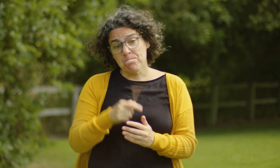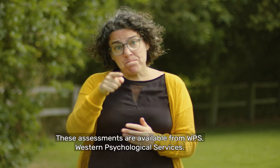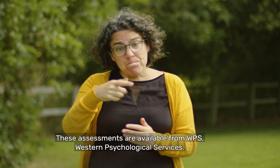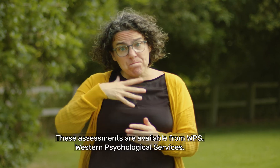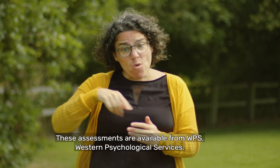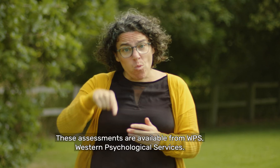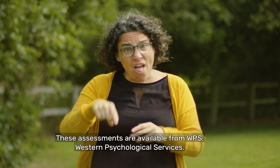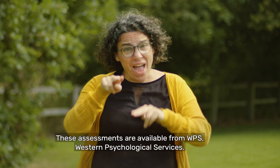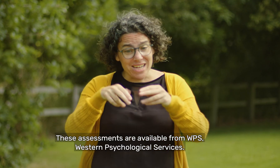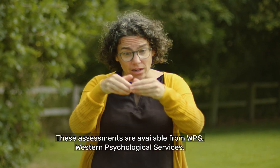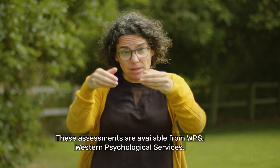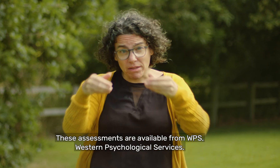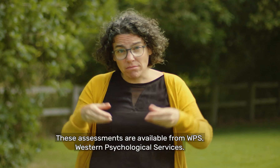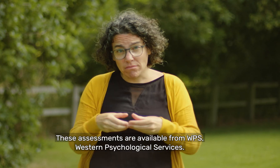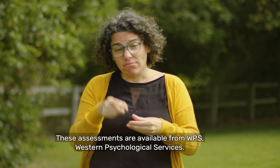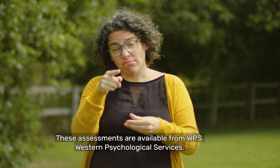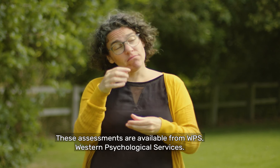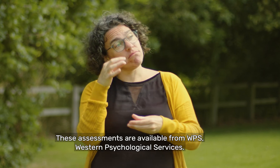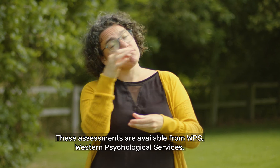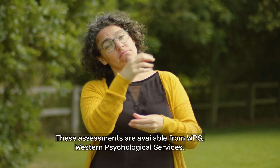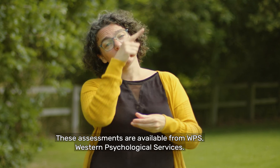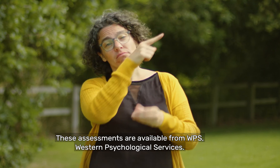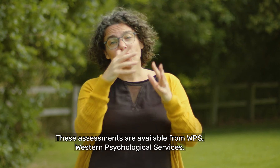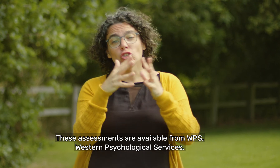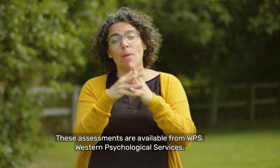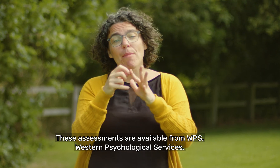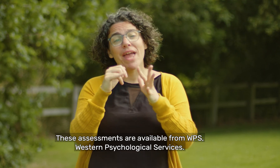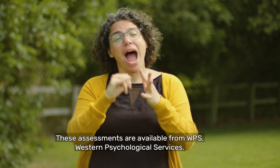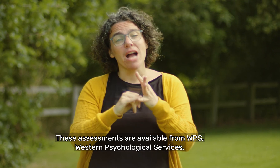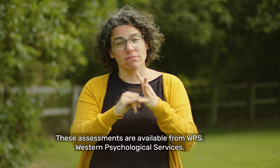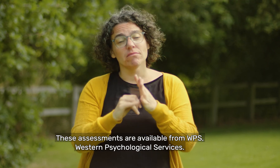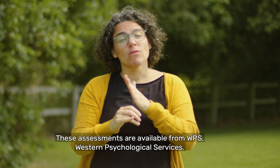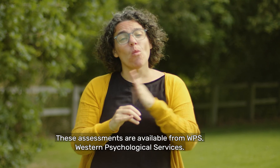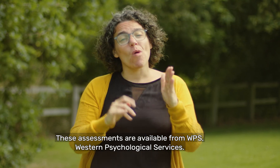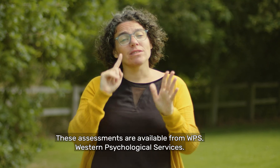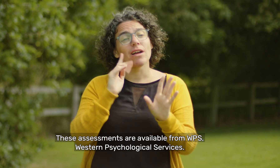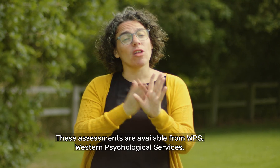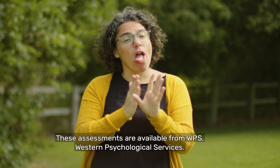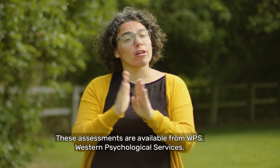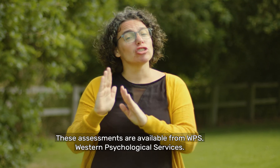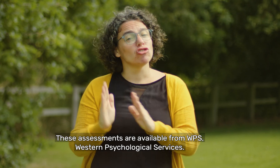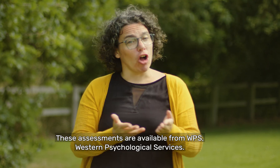These assessments are available from WPS, Western Psychological Services.